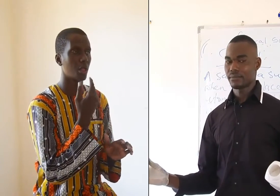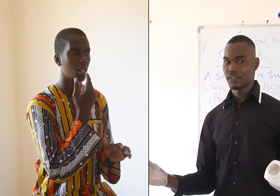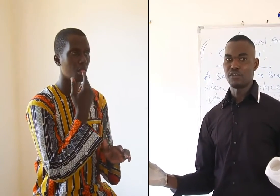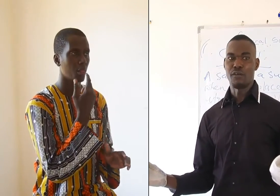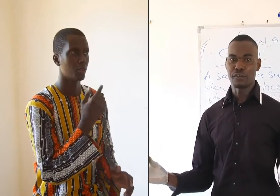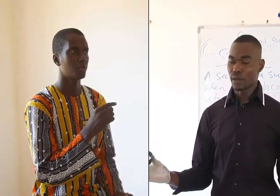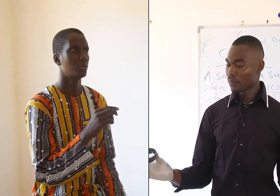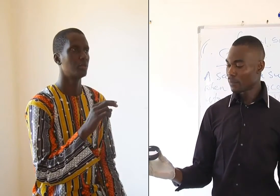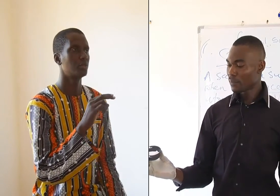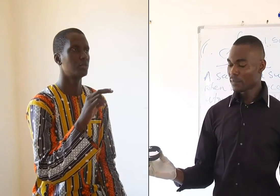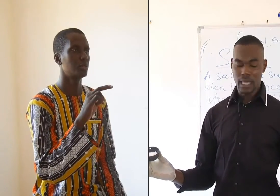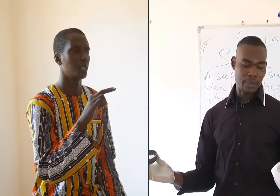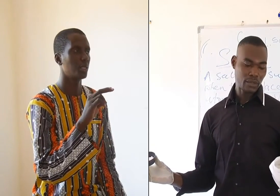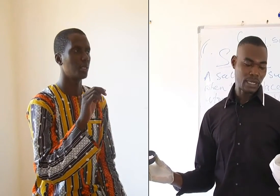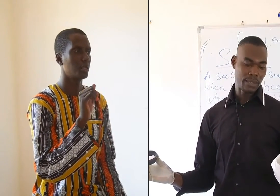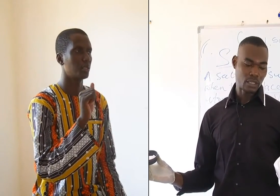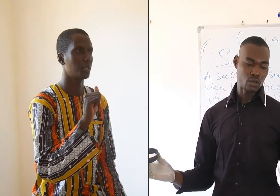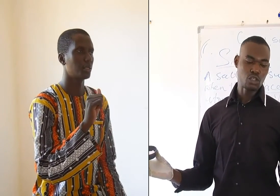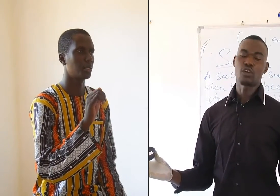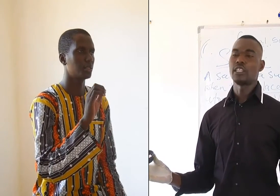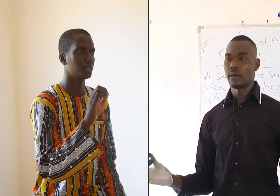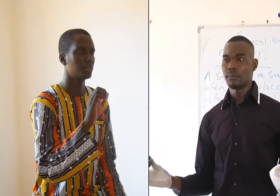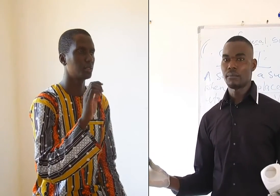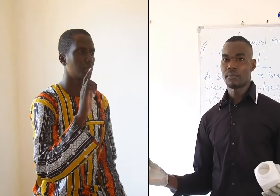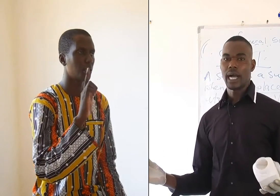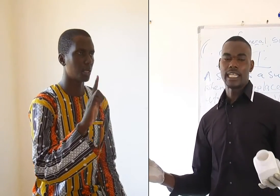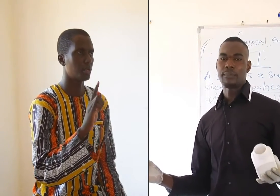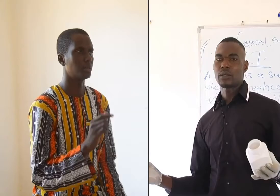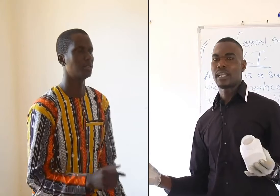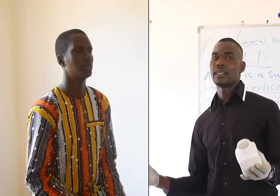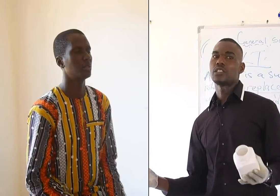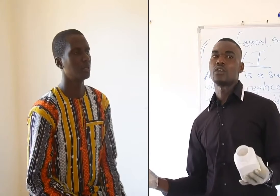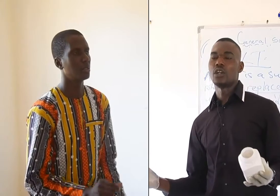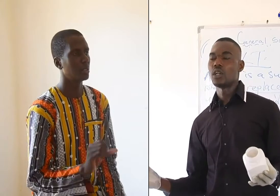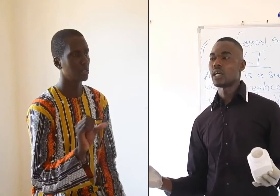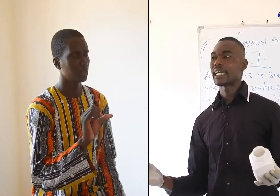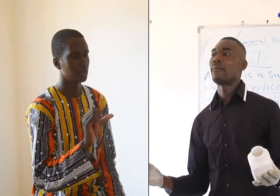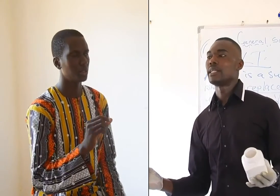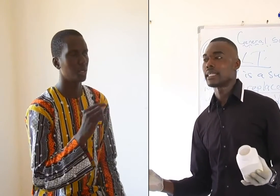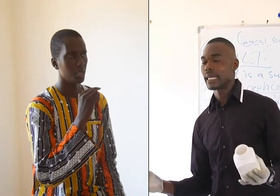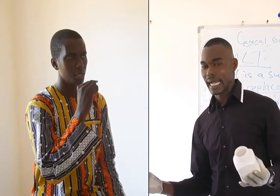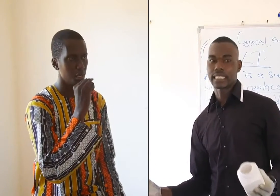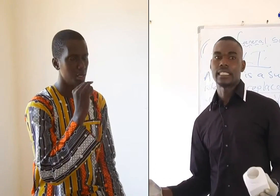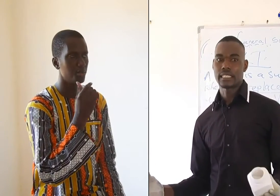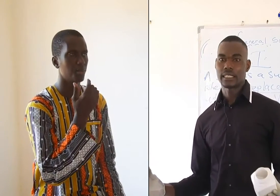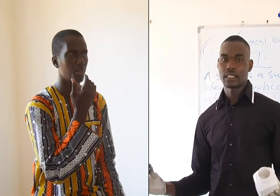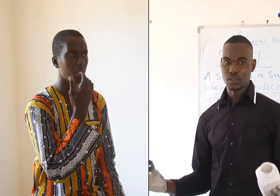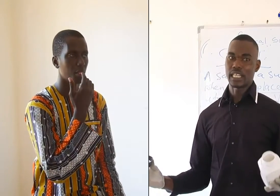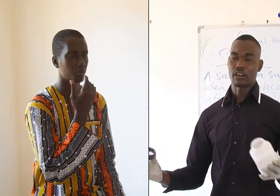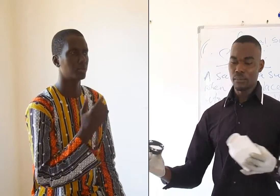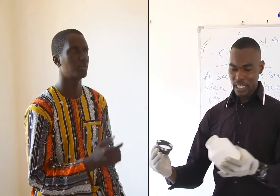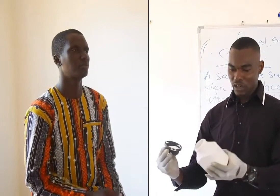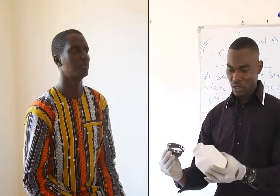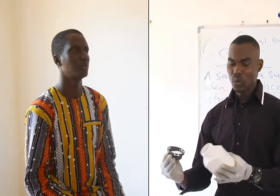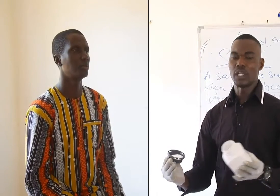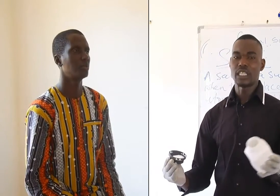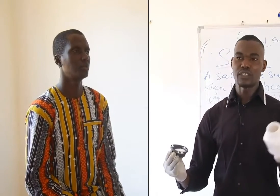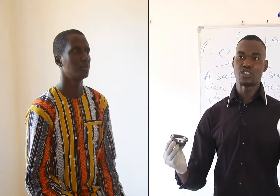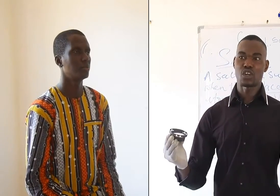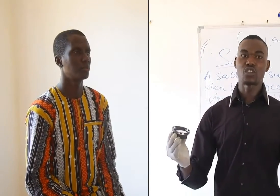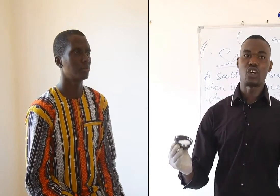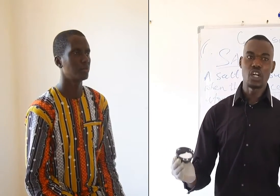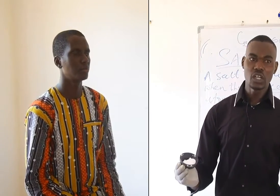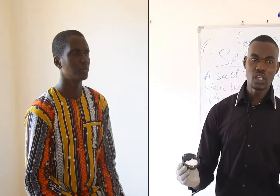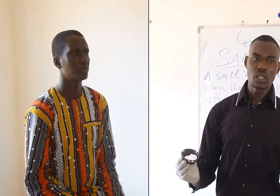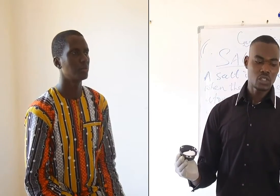carbonate, formed from a particular metal called sodium and a particular acid called carbonic acid. So their combination will give